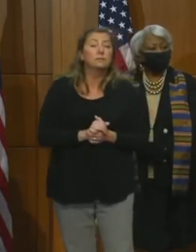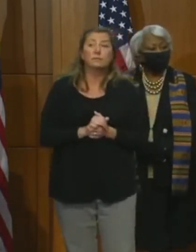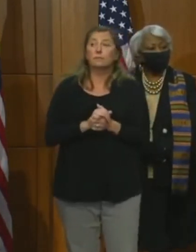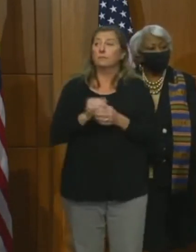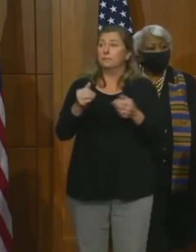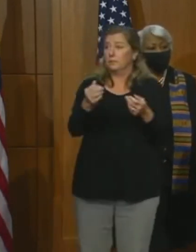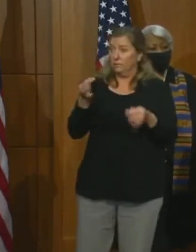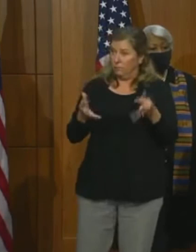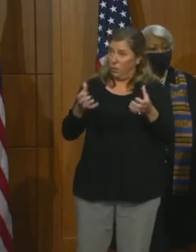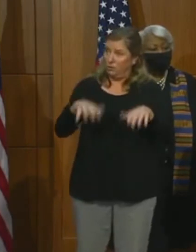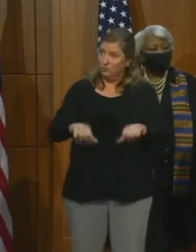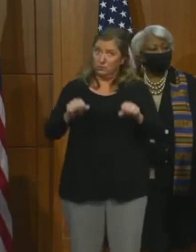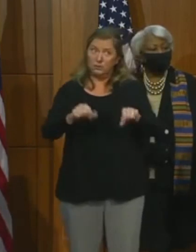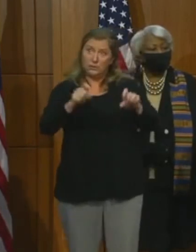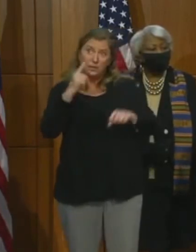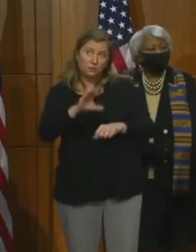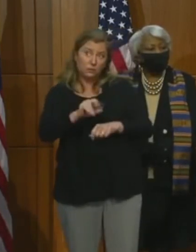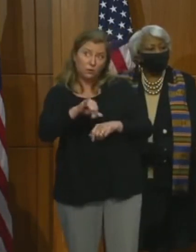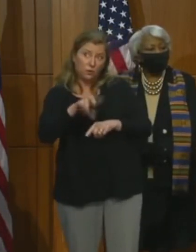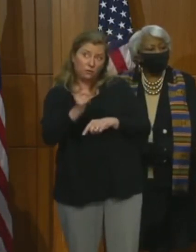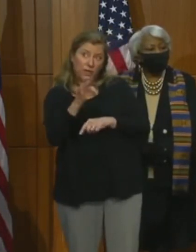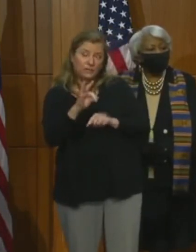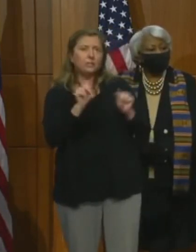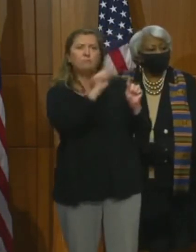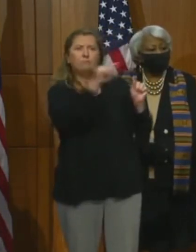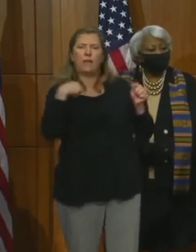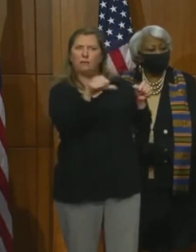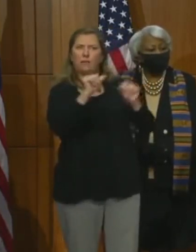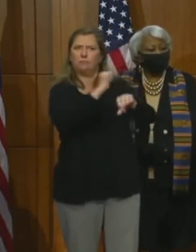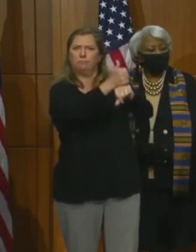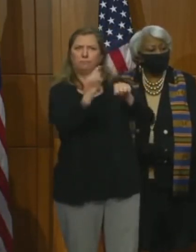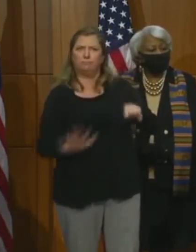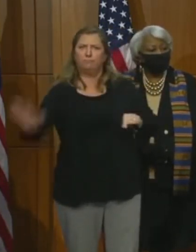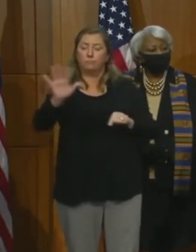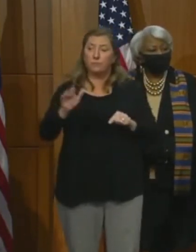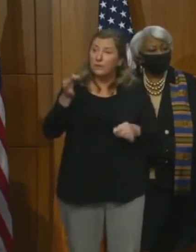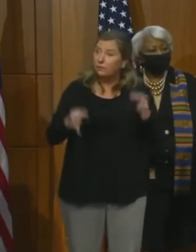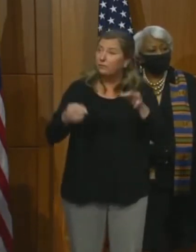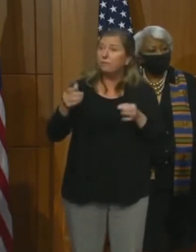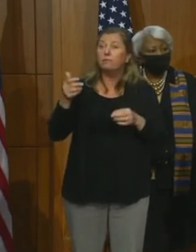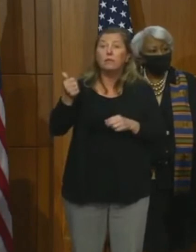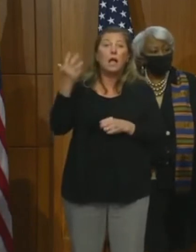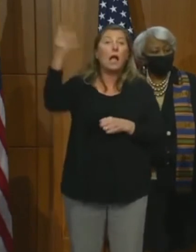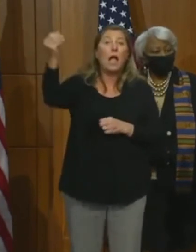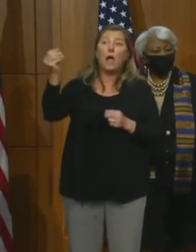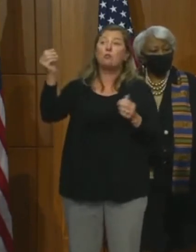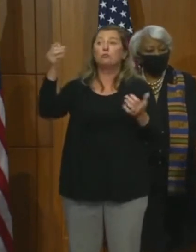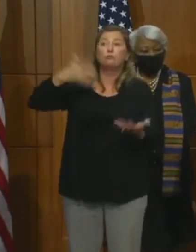sites across Virginia, and if you have been out in the public and perhaps could have been exposed